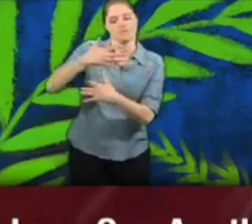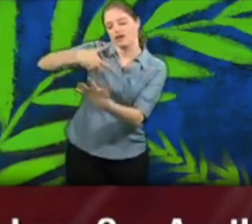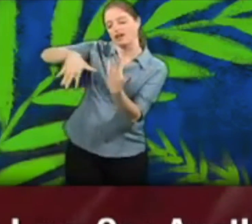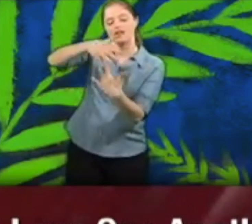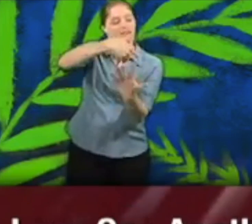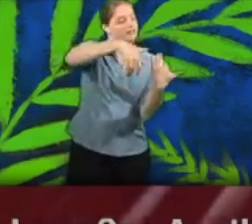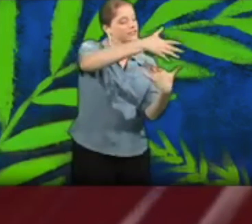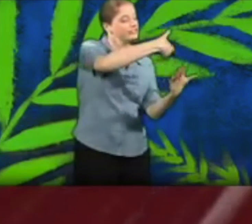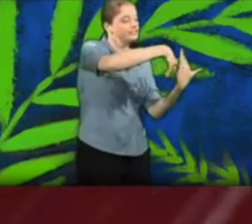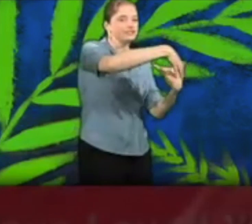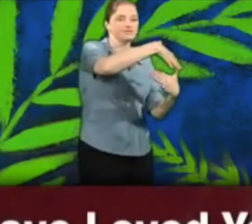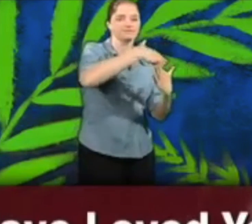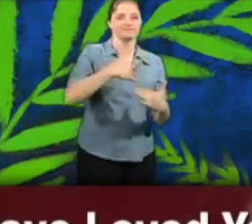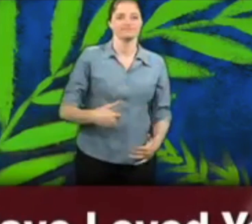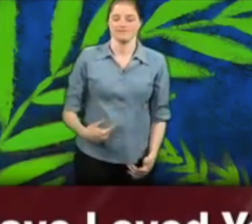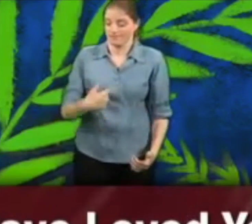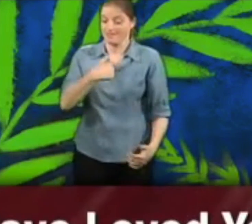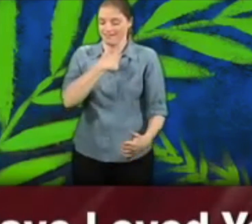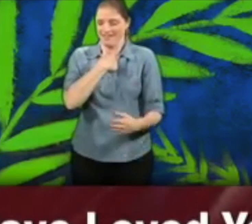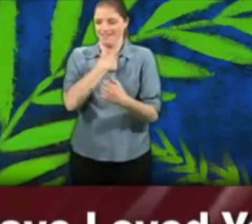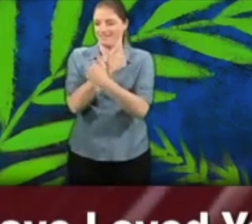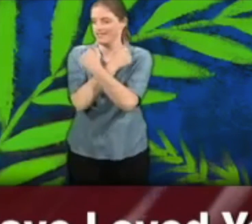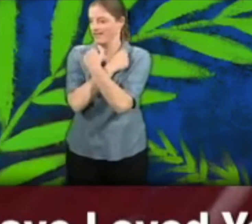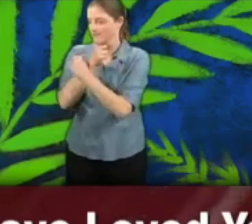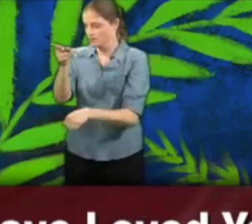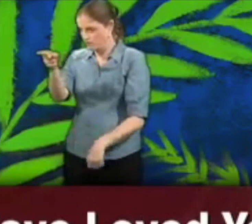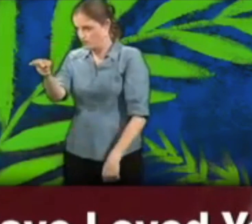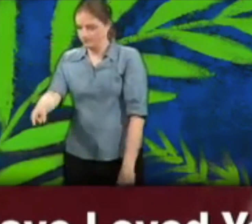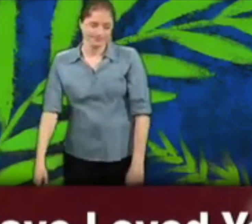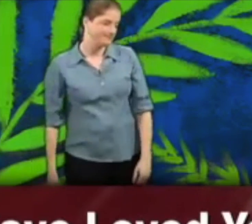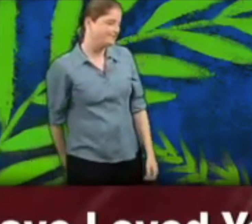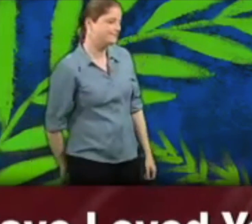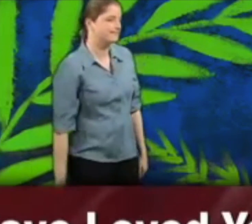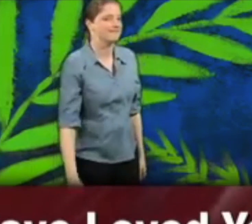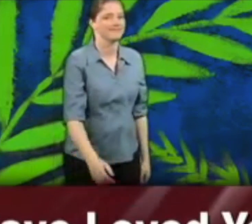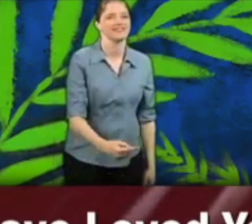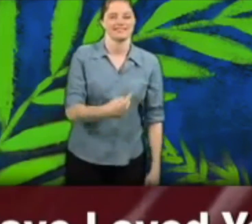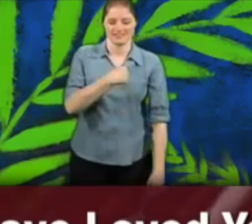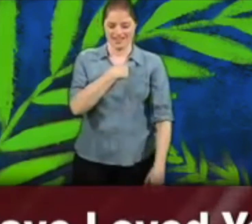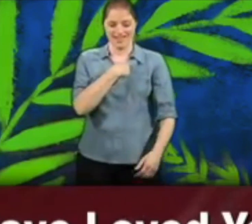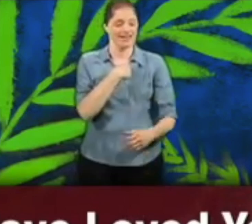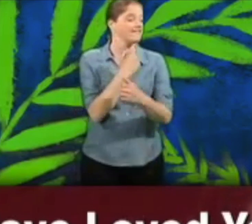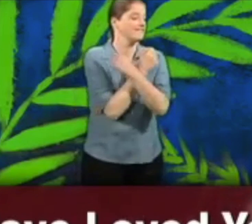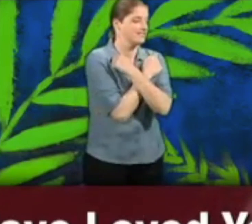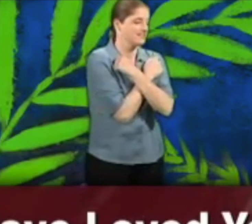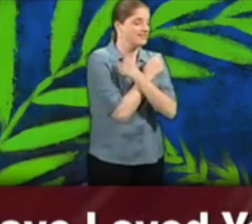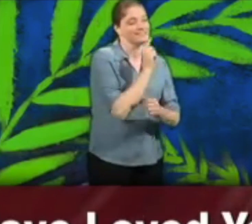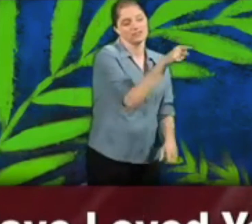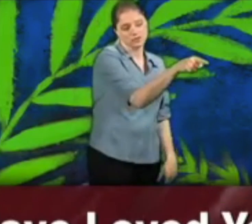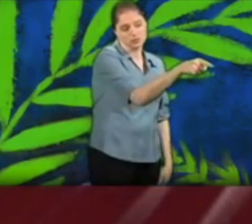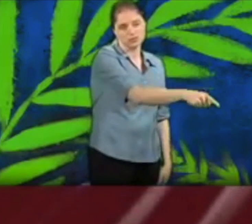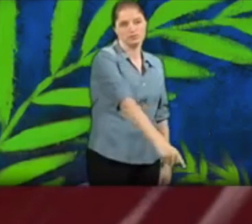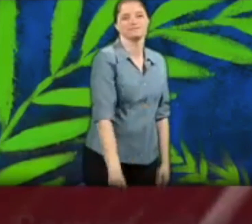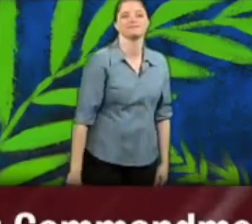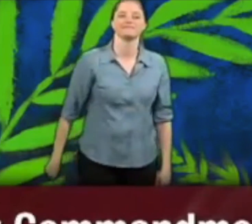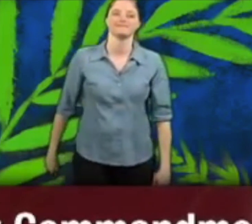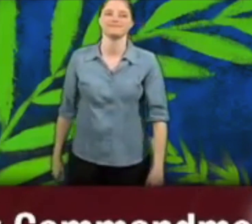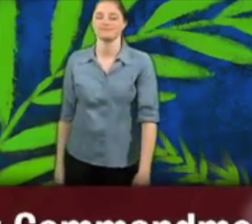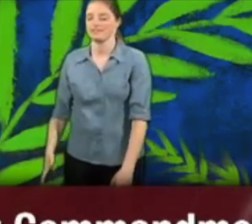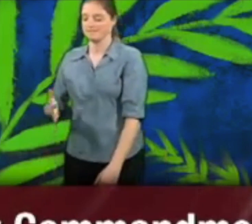one another. As I have loved you. As I have loved you. As